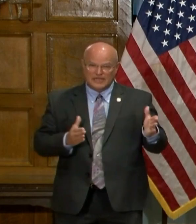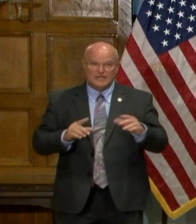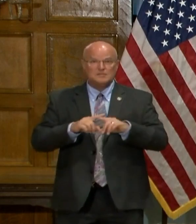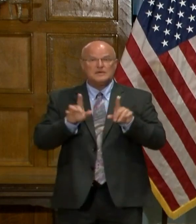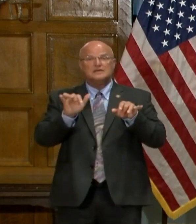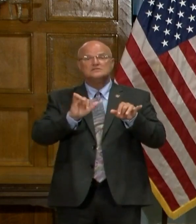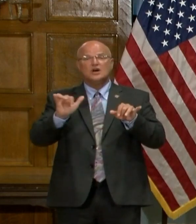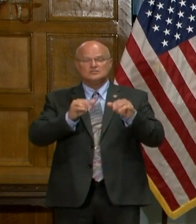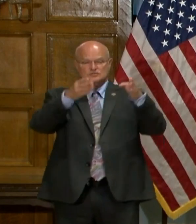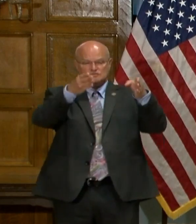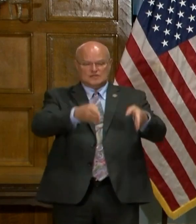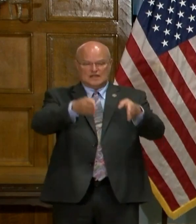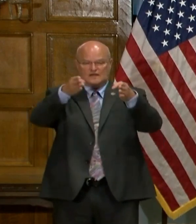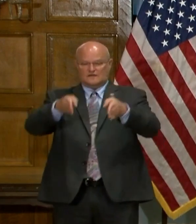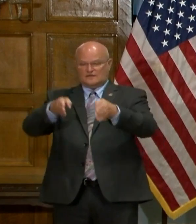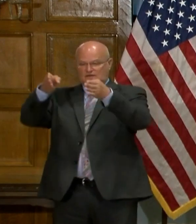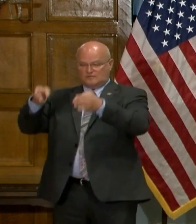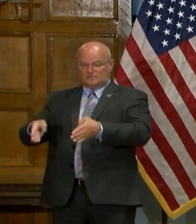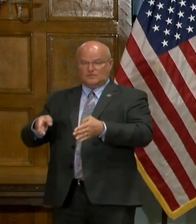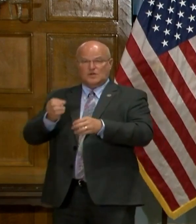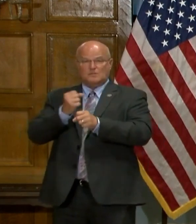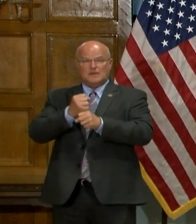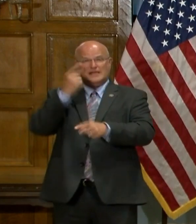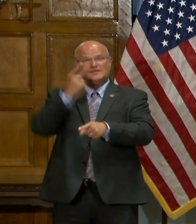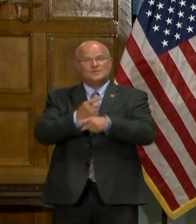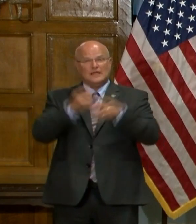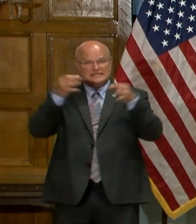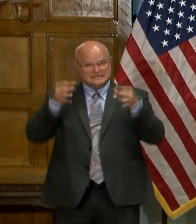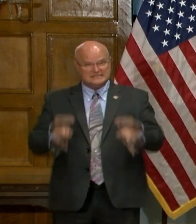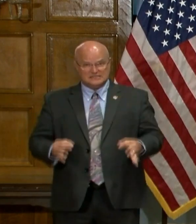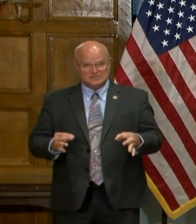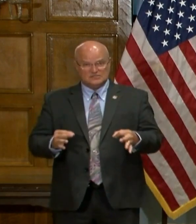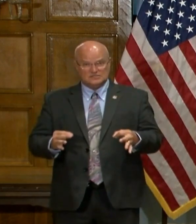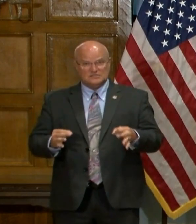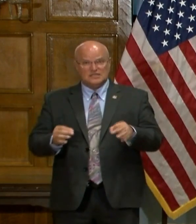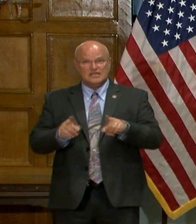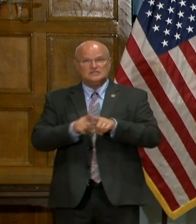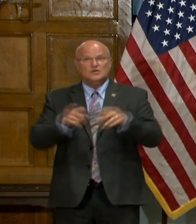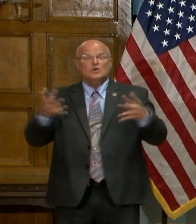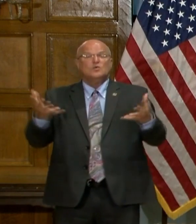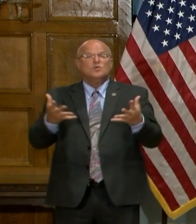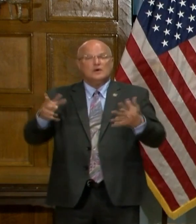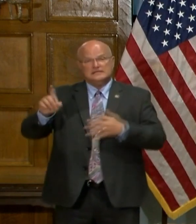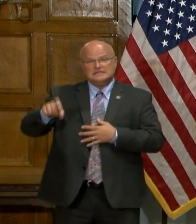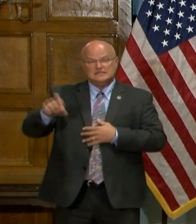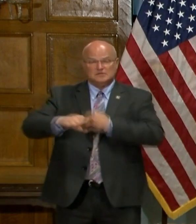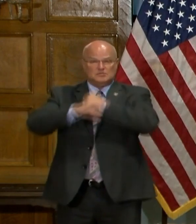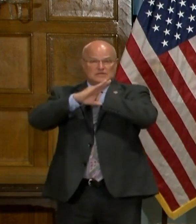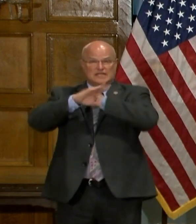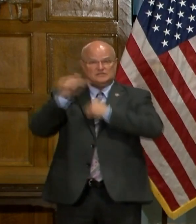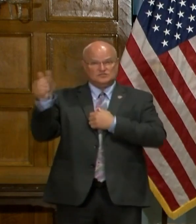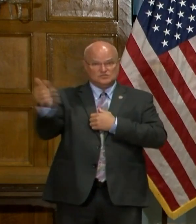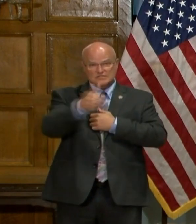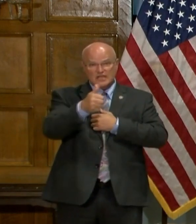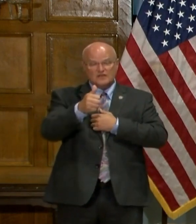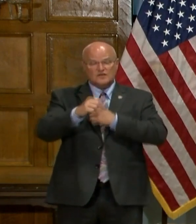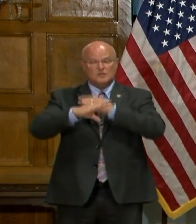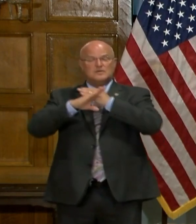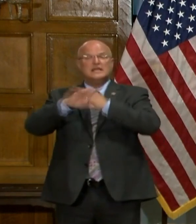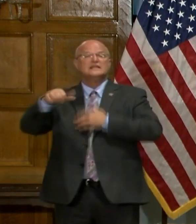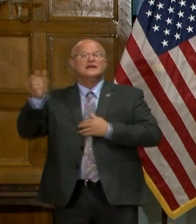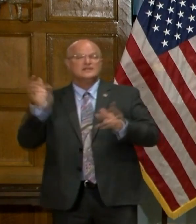also about every individual citizen making the right decisions as to what it's necessary to protect yourself and